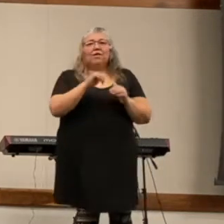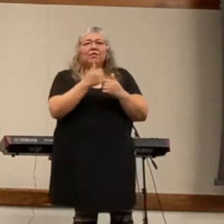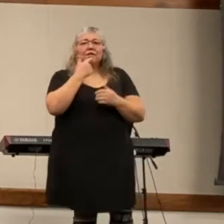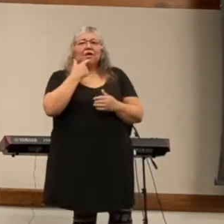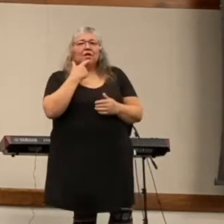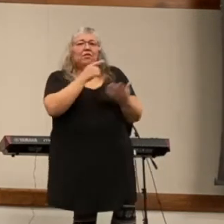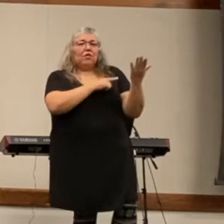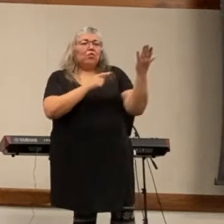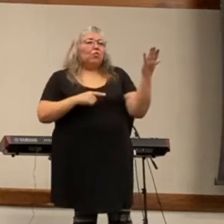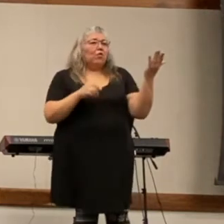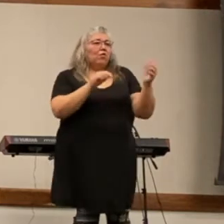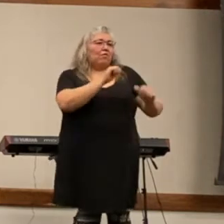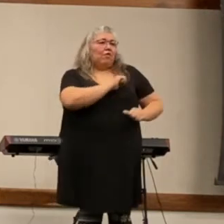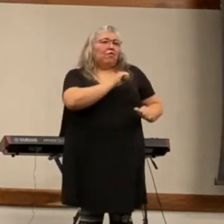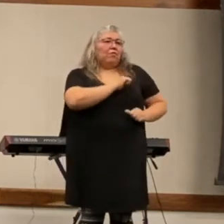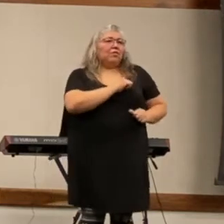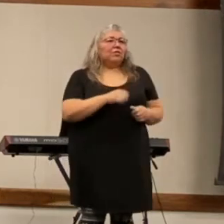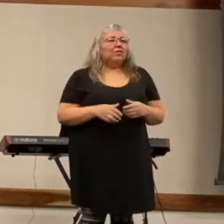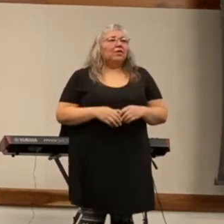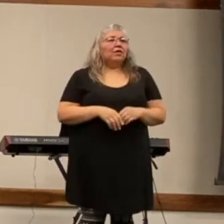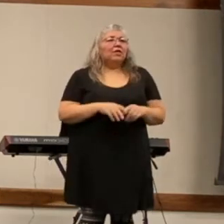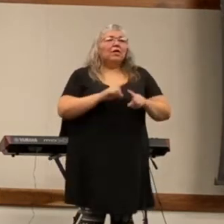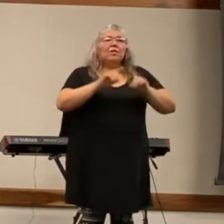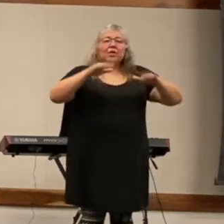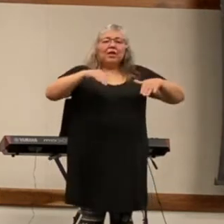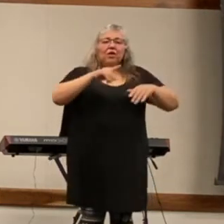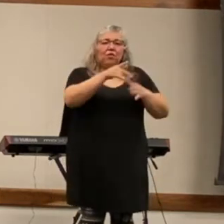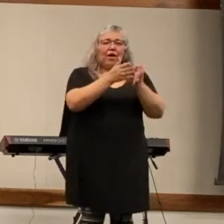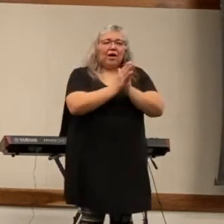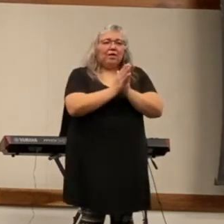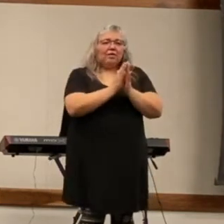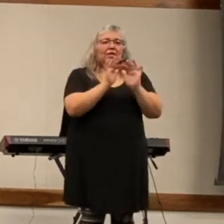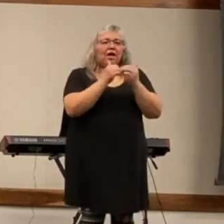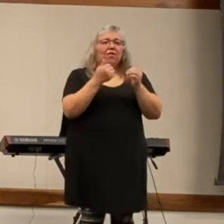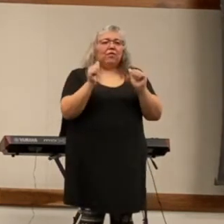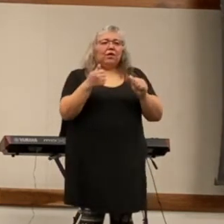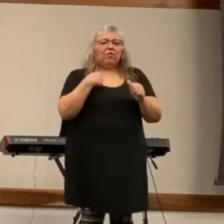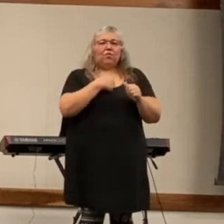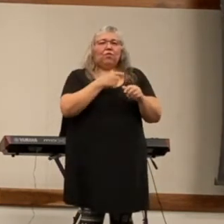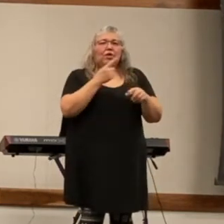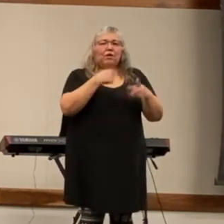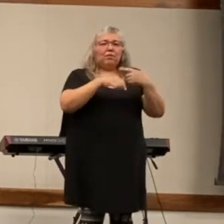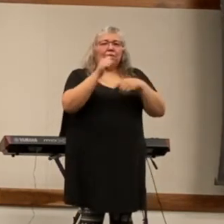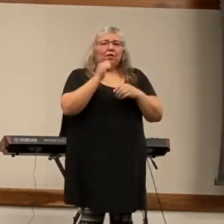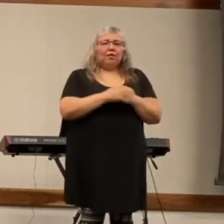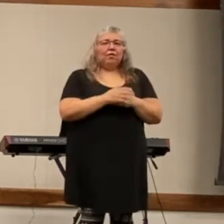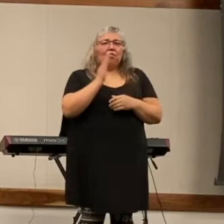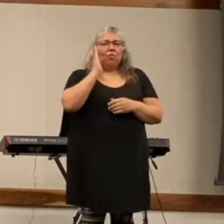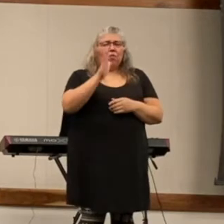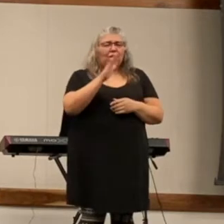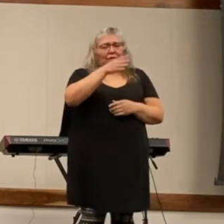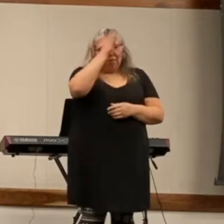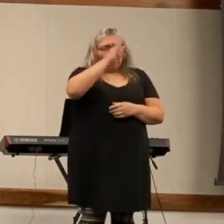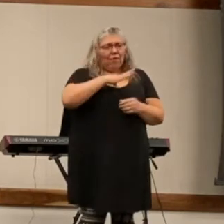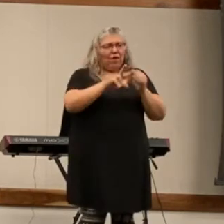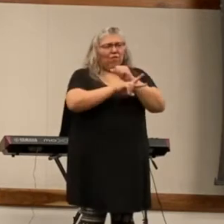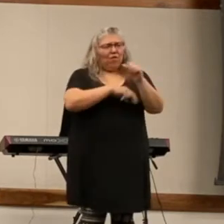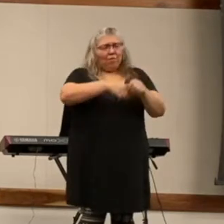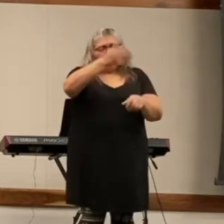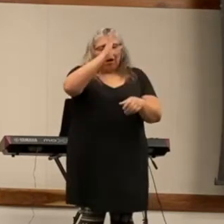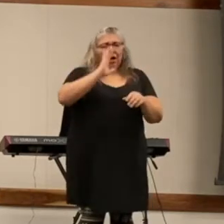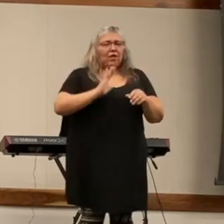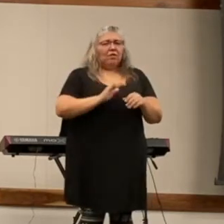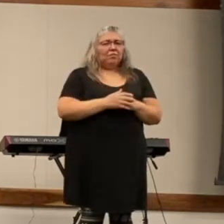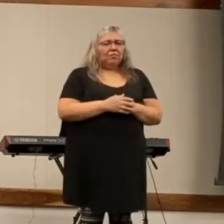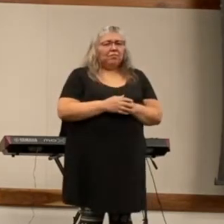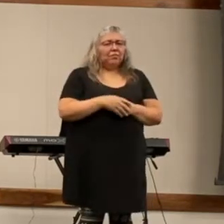armies. Yet you ask, how can we return? Will a man rob God, he says? Yet you are robbing